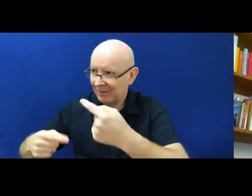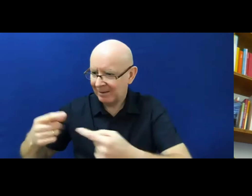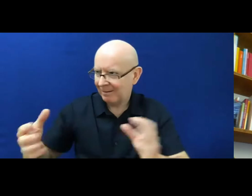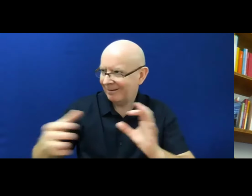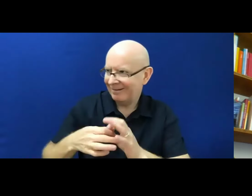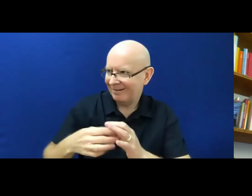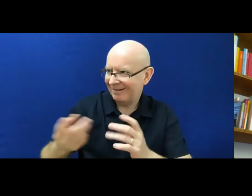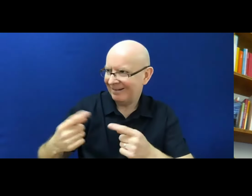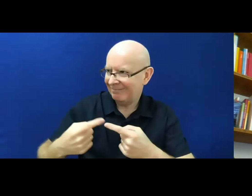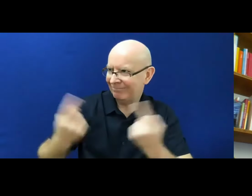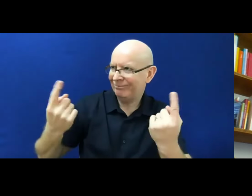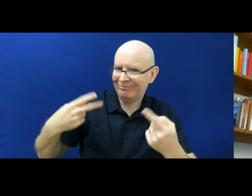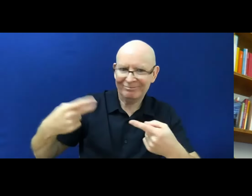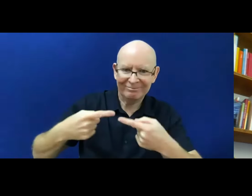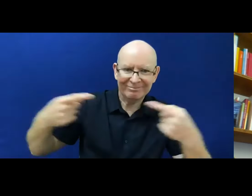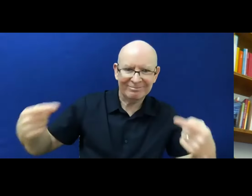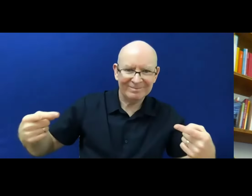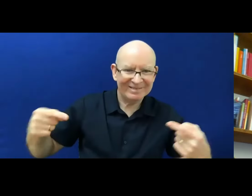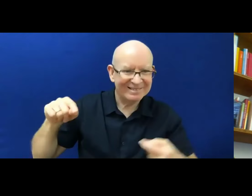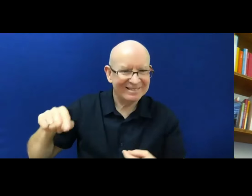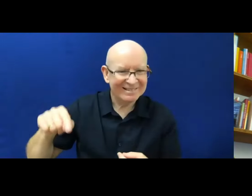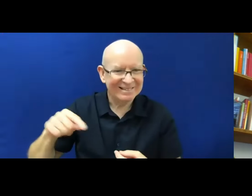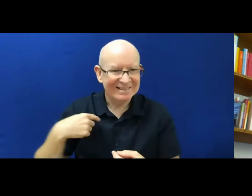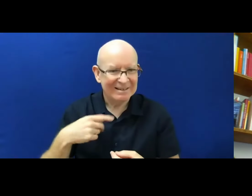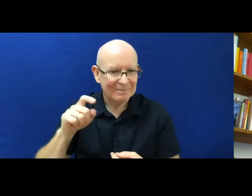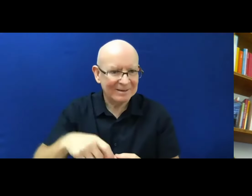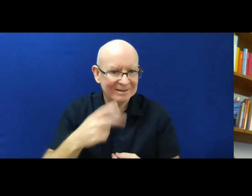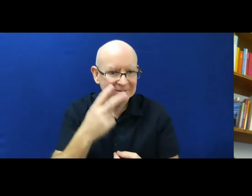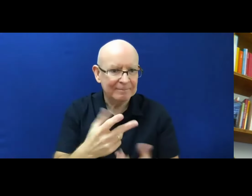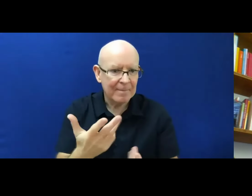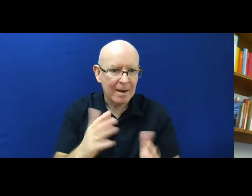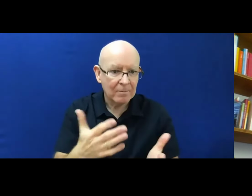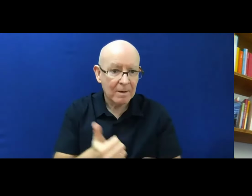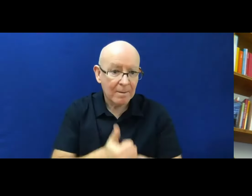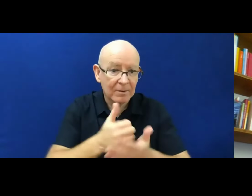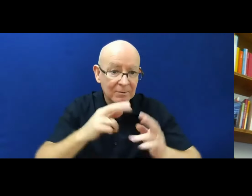impact, researchers need to be incredibly flexible without